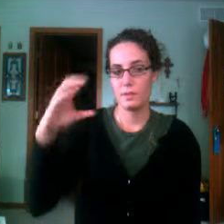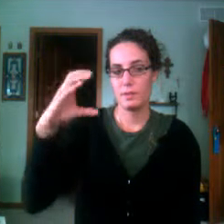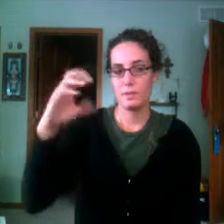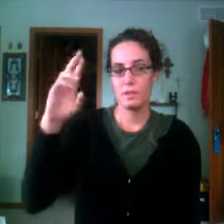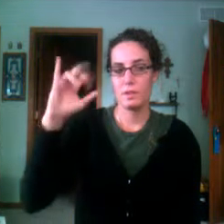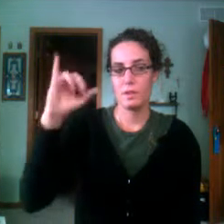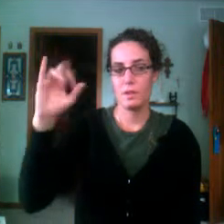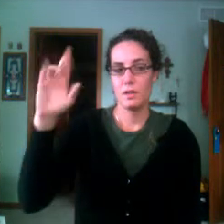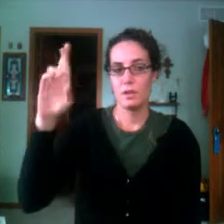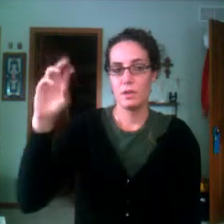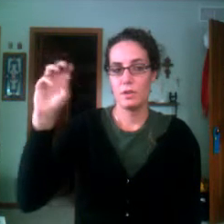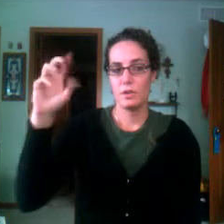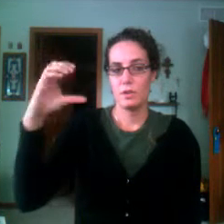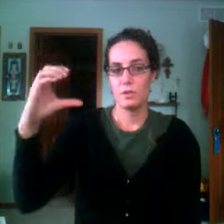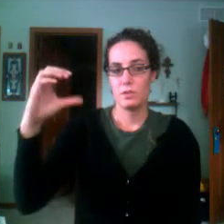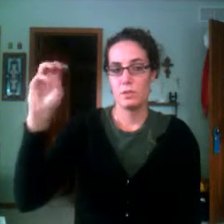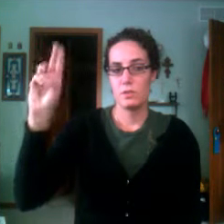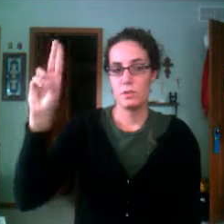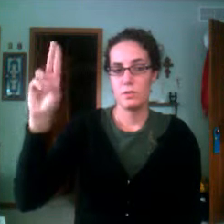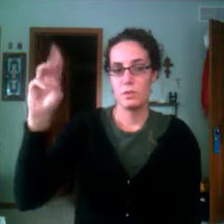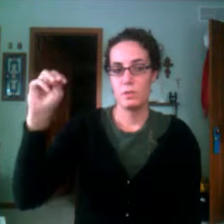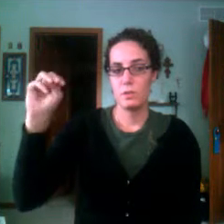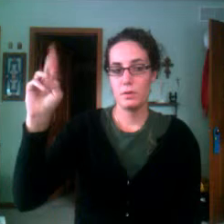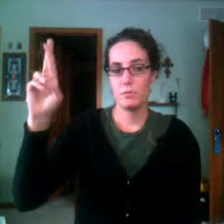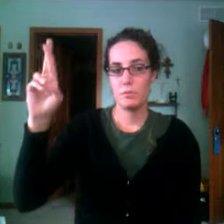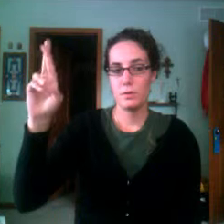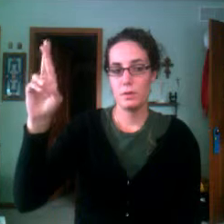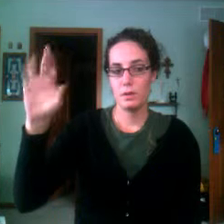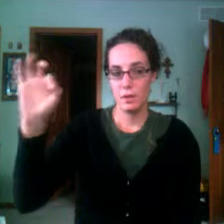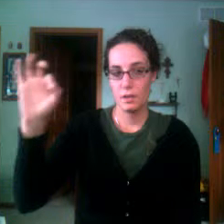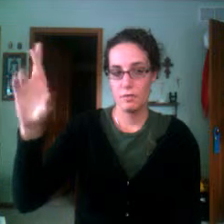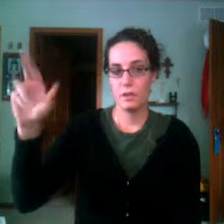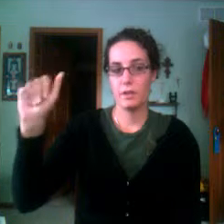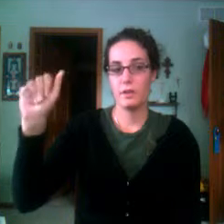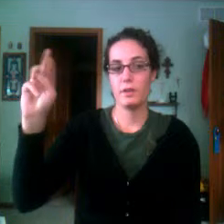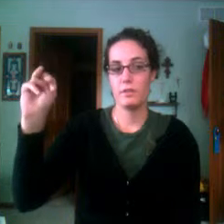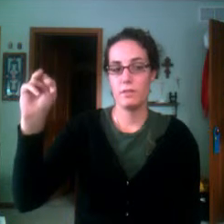circle, how many would fit? Well, approximately 1, 2, 3